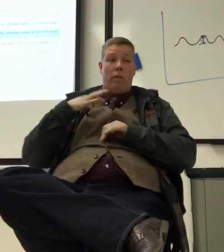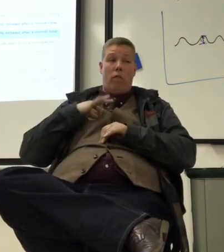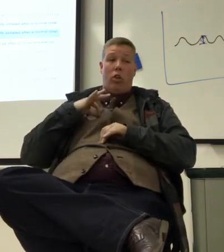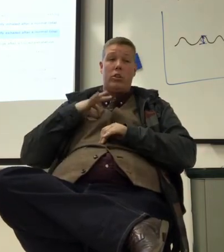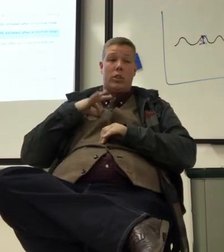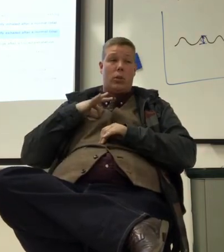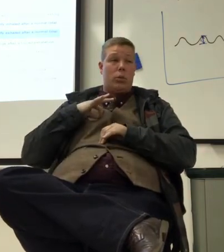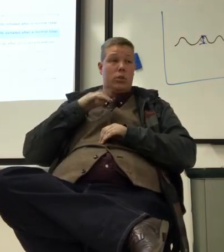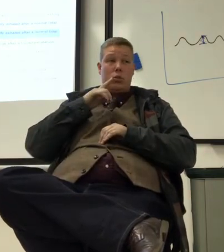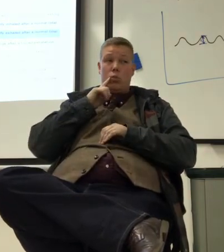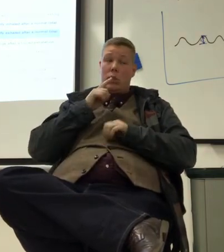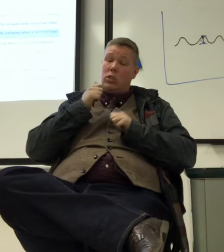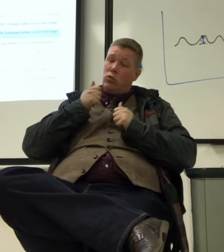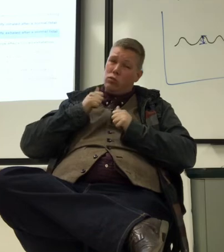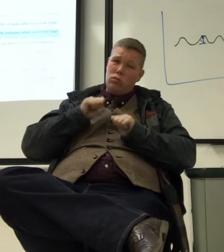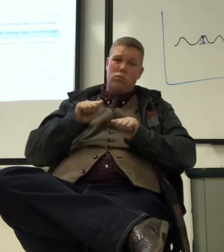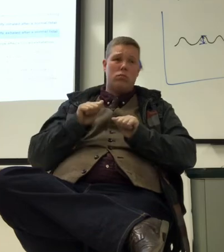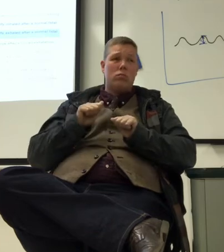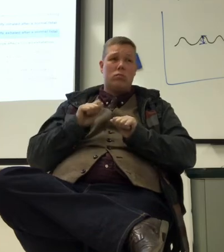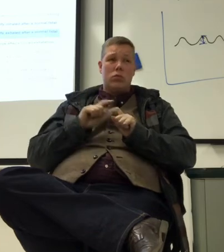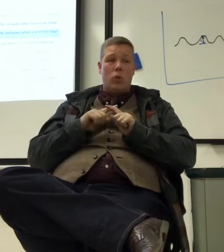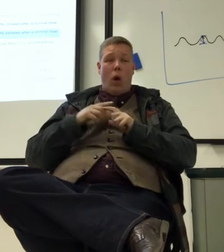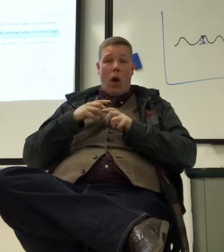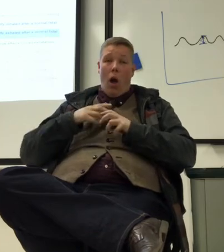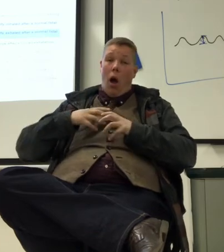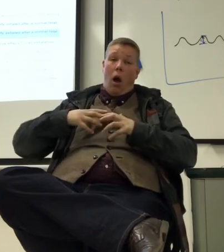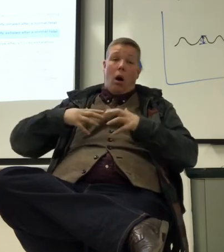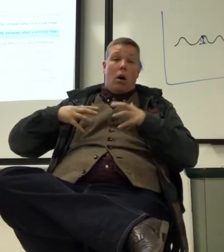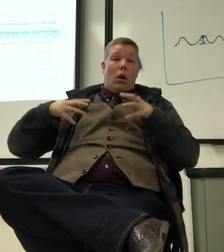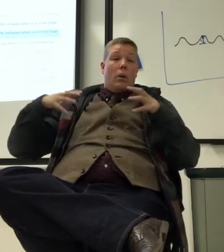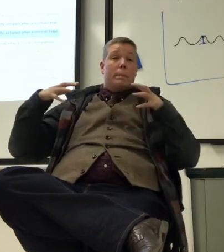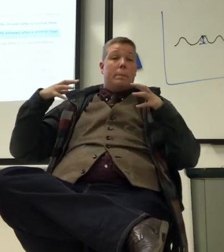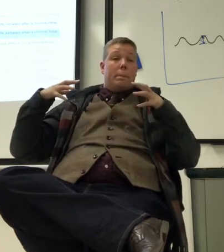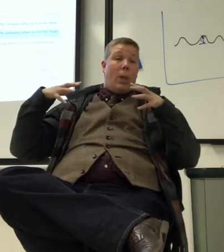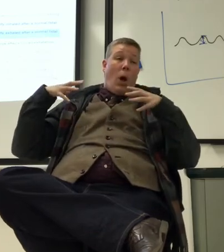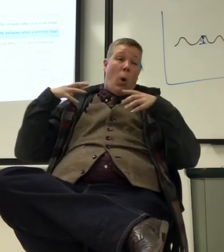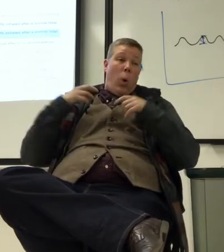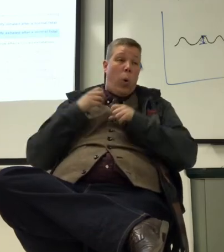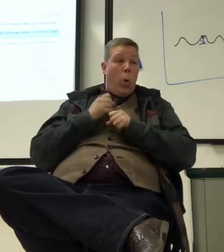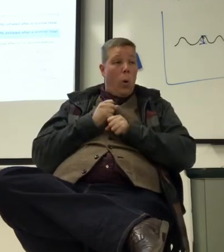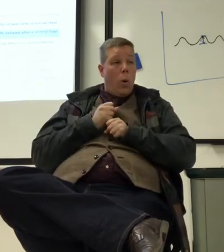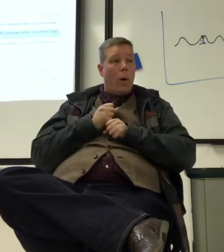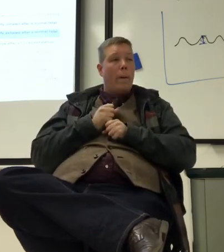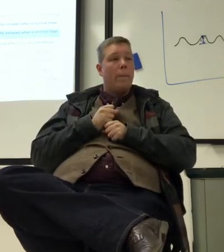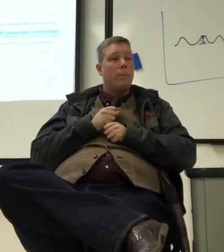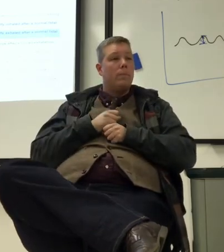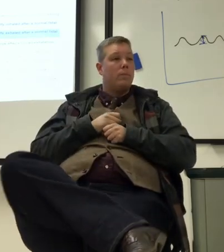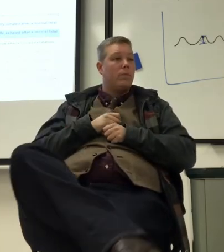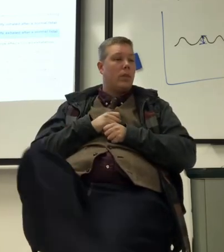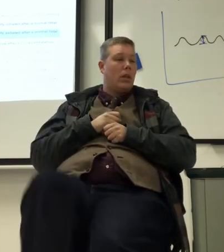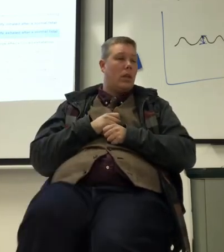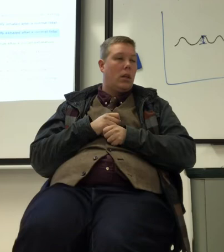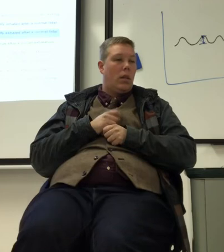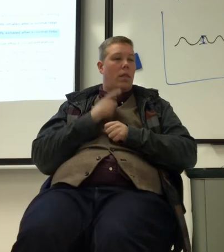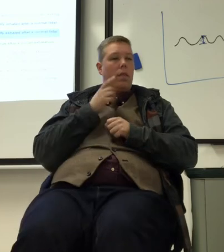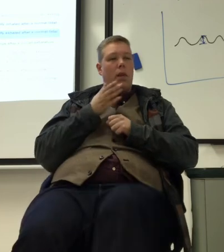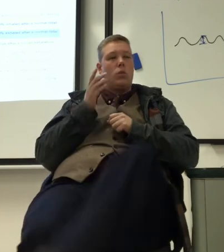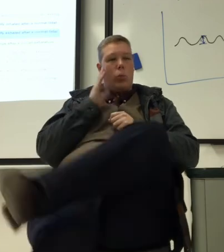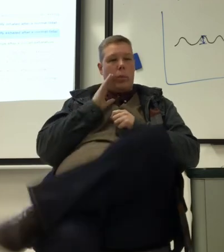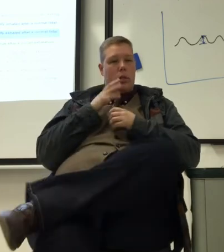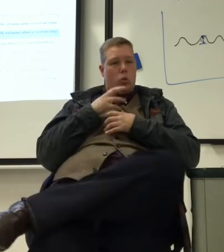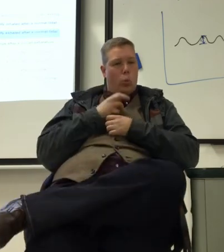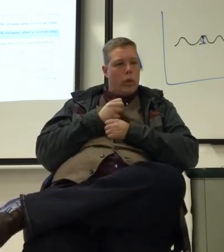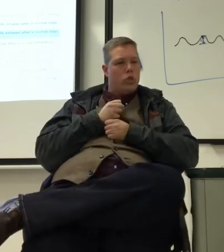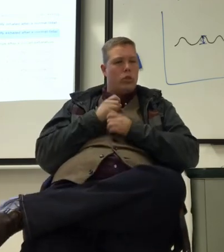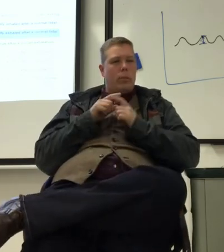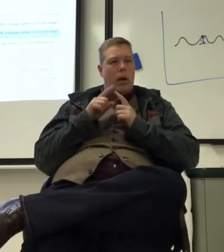breathing all the way in and all the way out. Because if it's like you don't give that max effort, things are going to be squished, and you're going to wonder why your